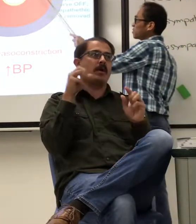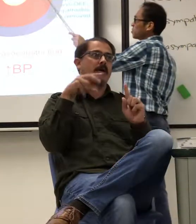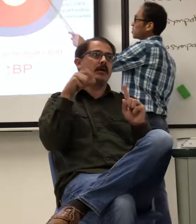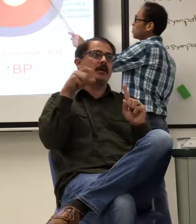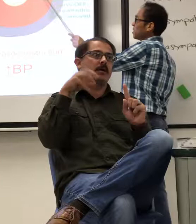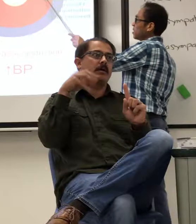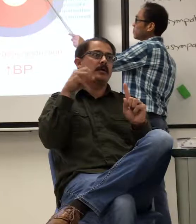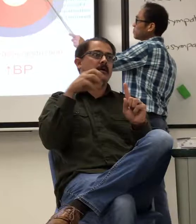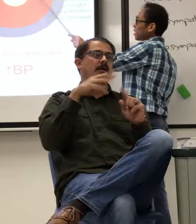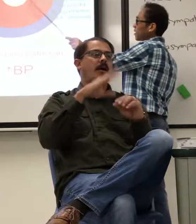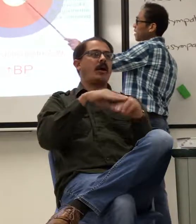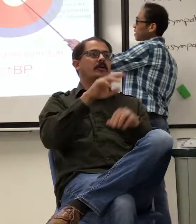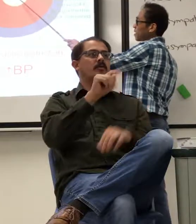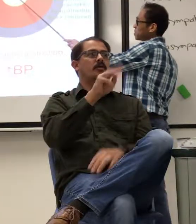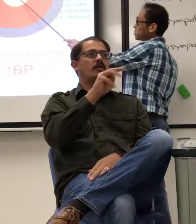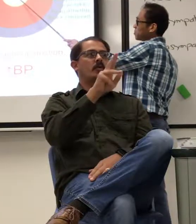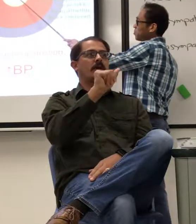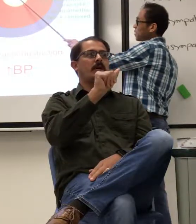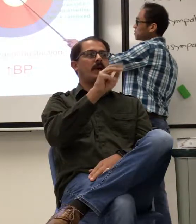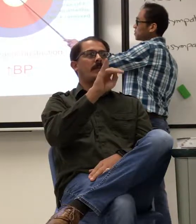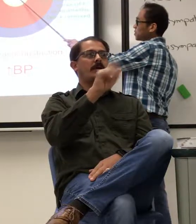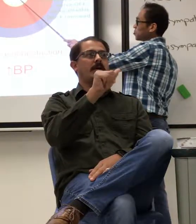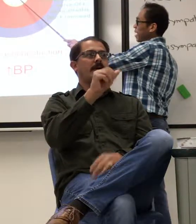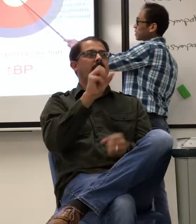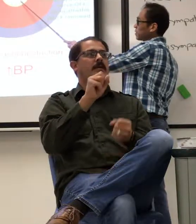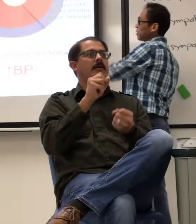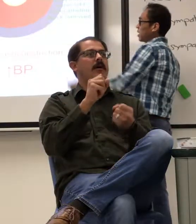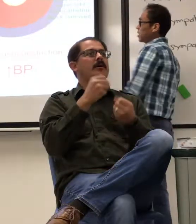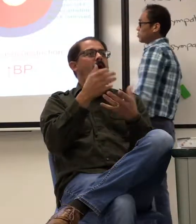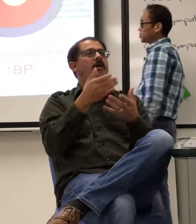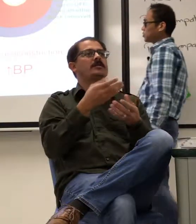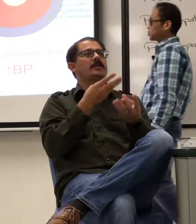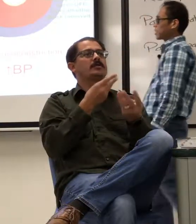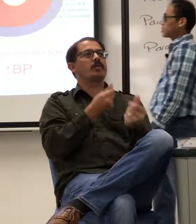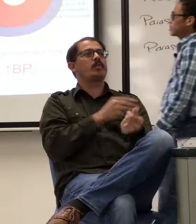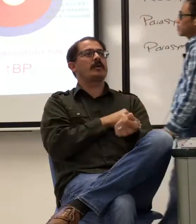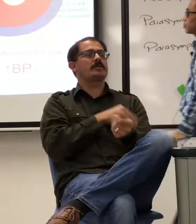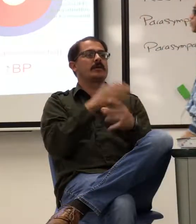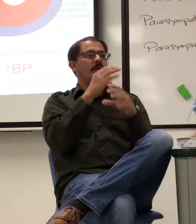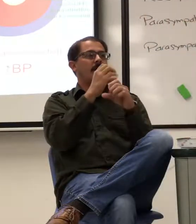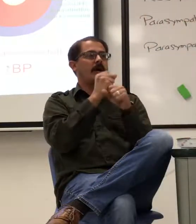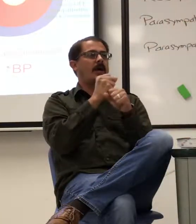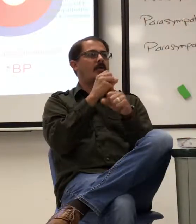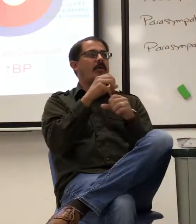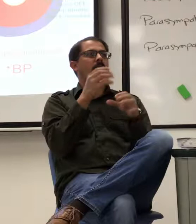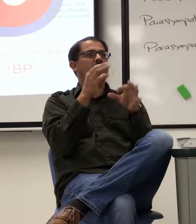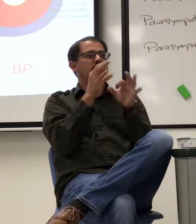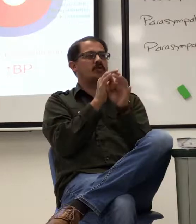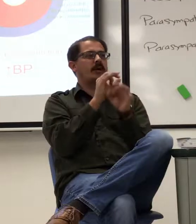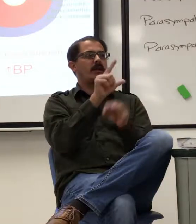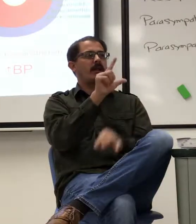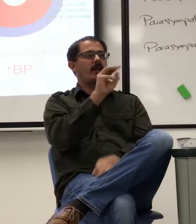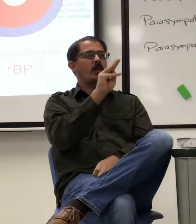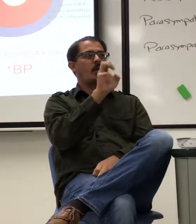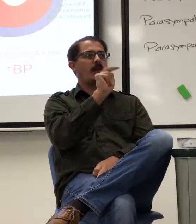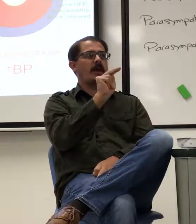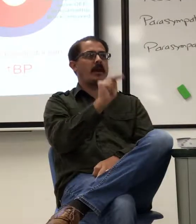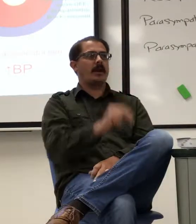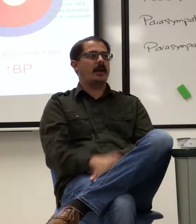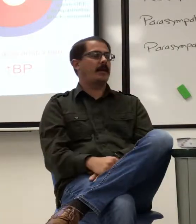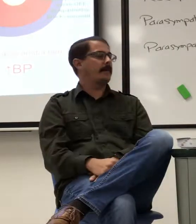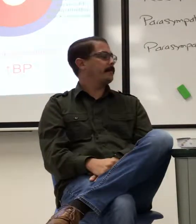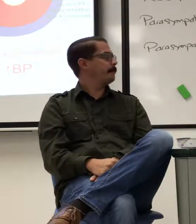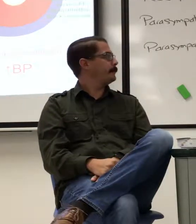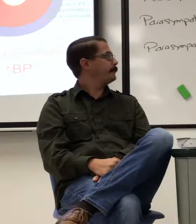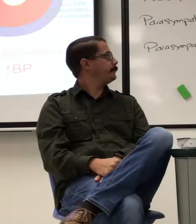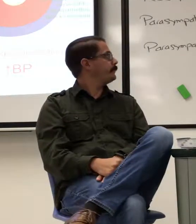onto the tunica media, and that causes the smooth muscles to contract, and you constrict the lumen, vasoconstriction.